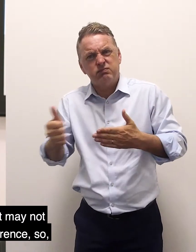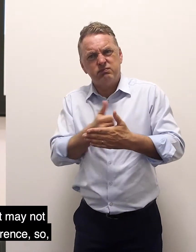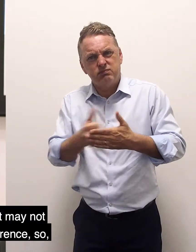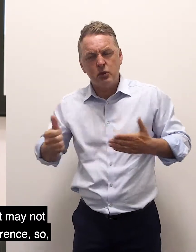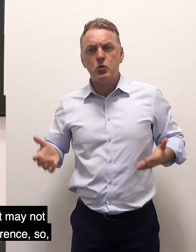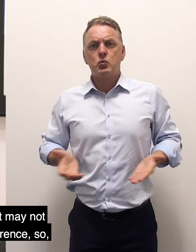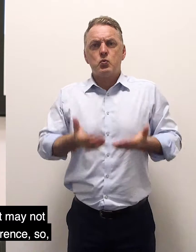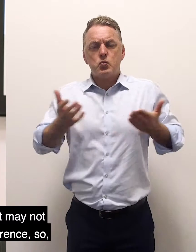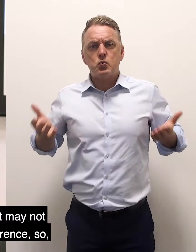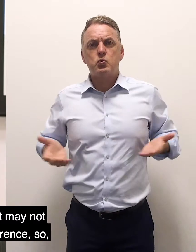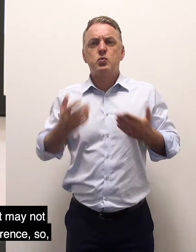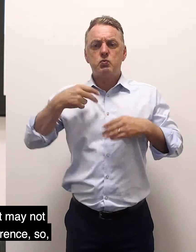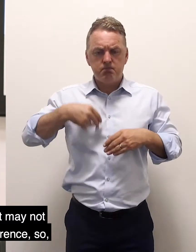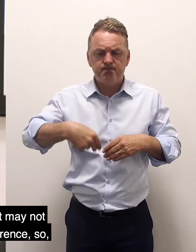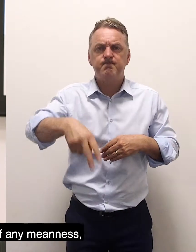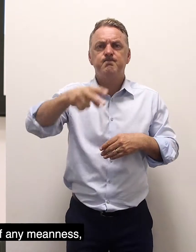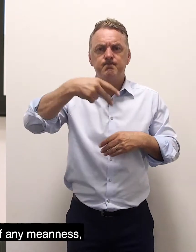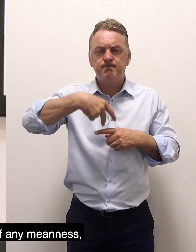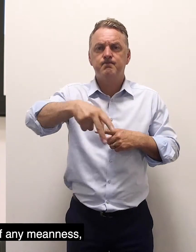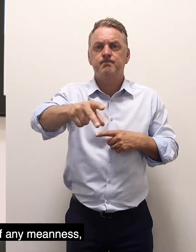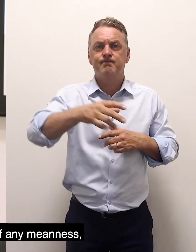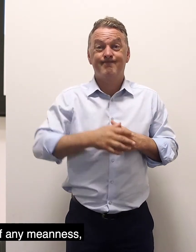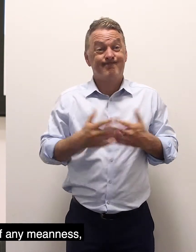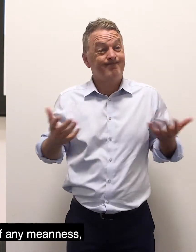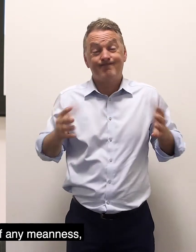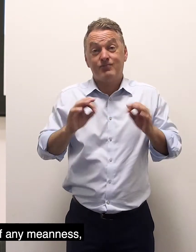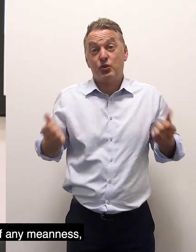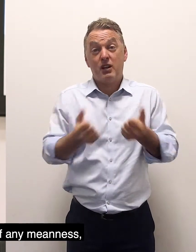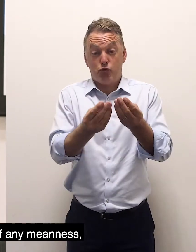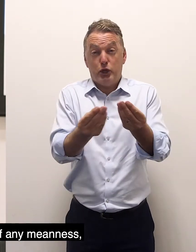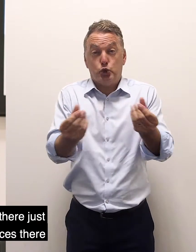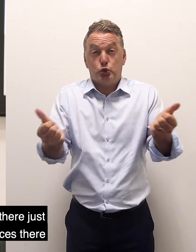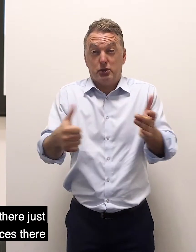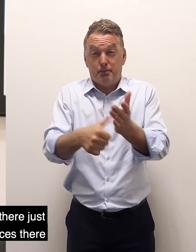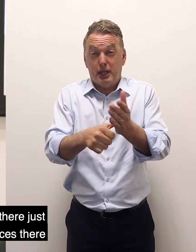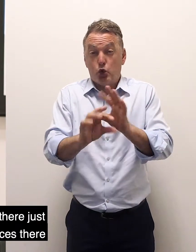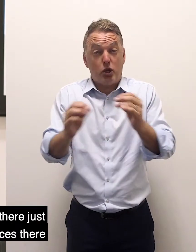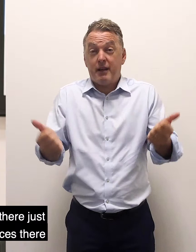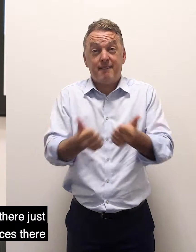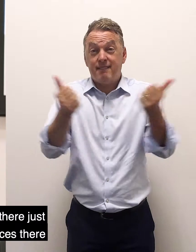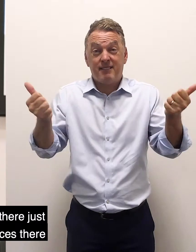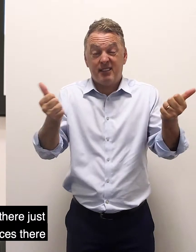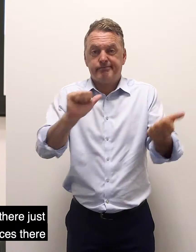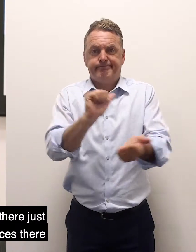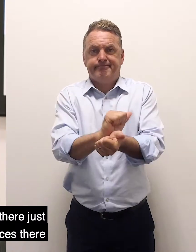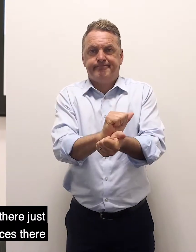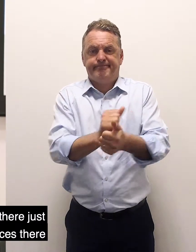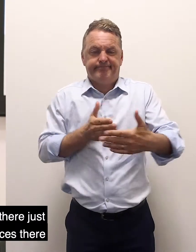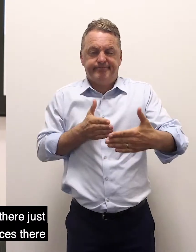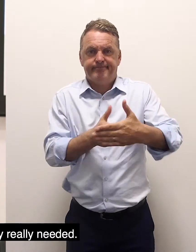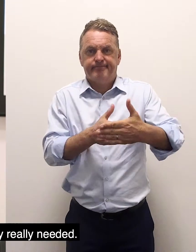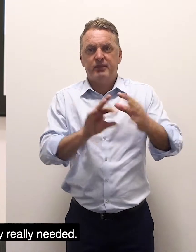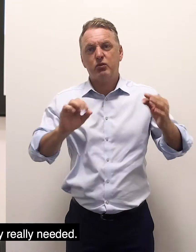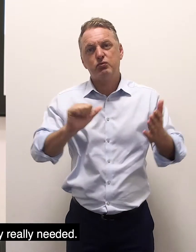difference, it may not have made a difference. So this is because, not out of any meanness, but just because there just wasn't the